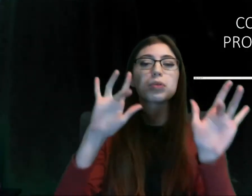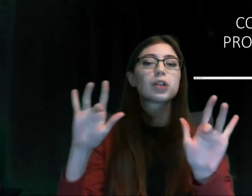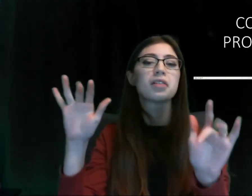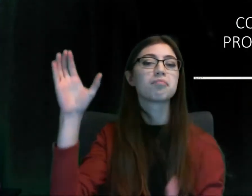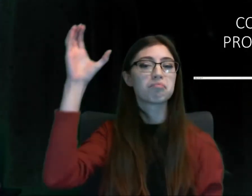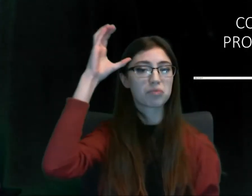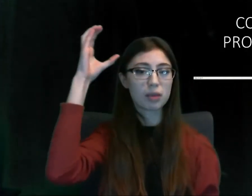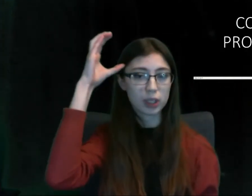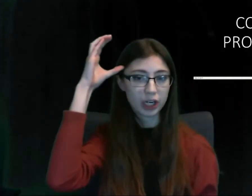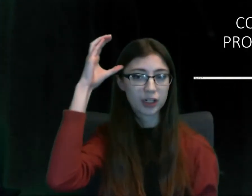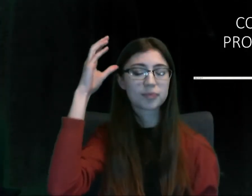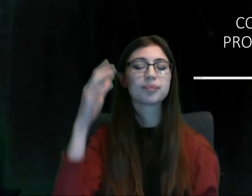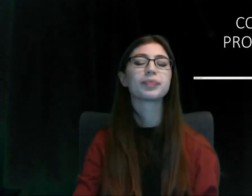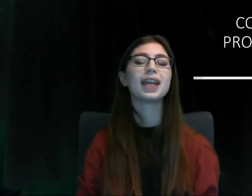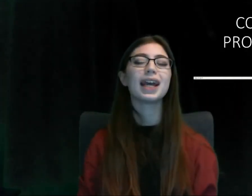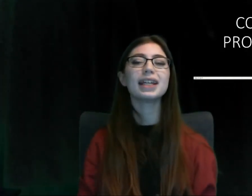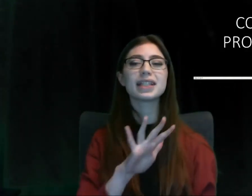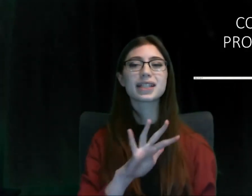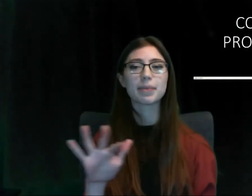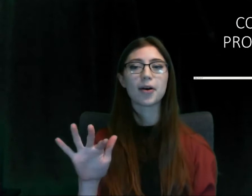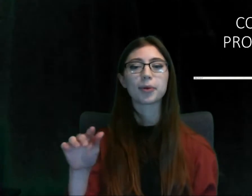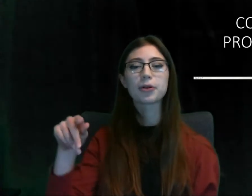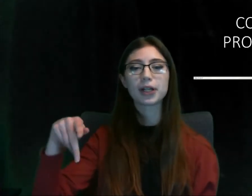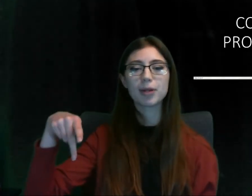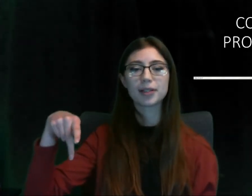computer, computer, and then spell programmer.